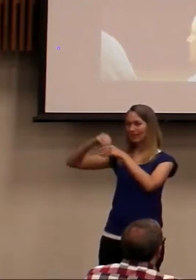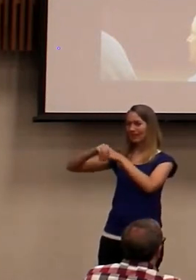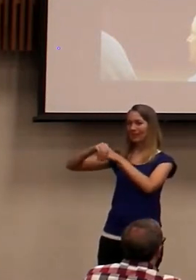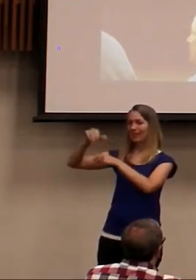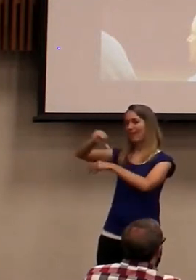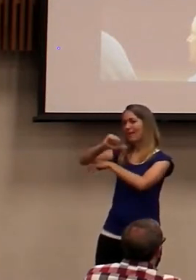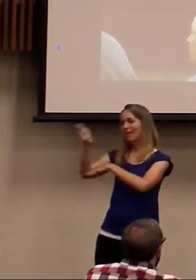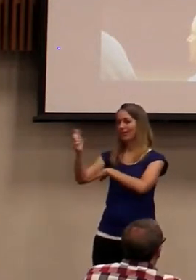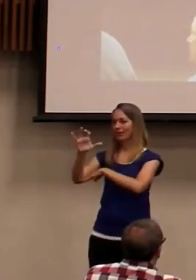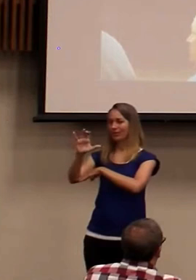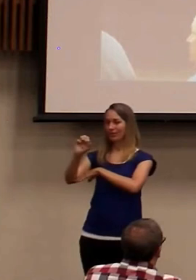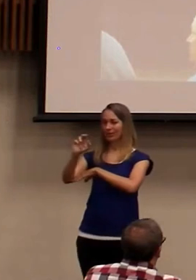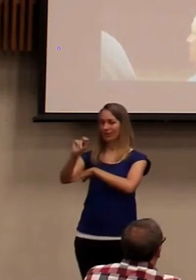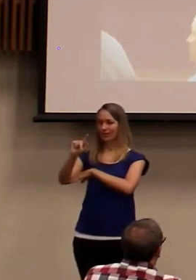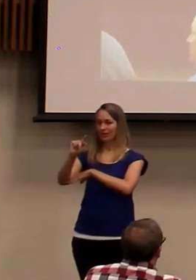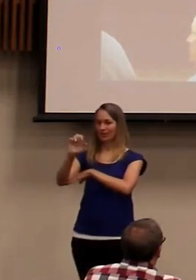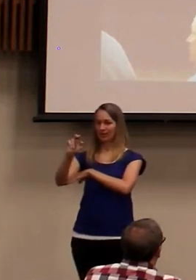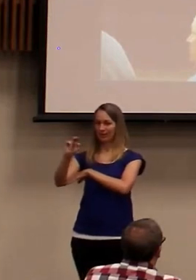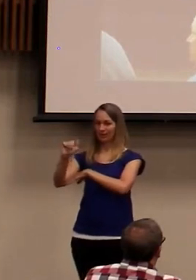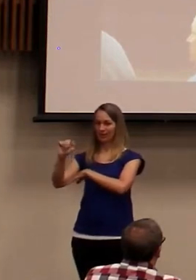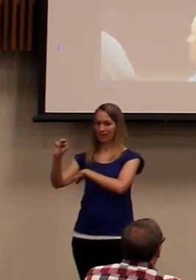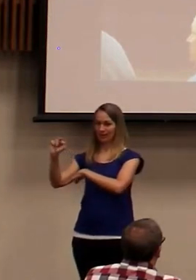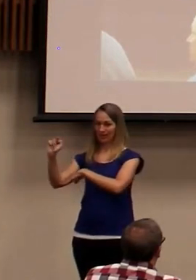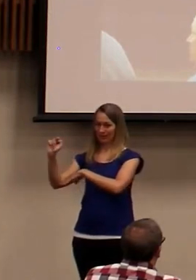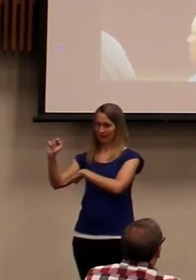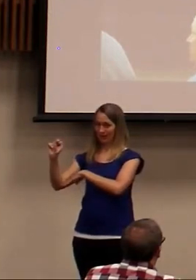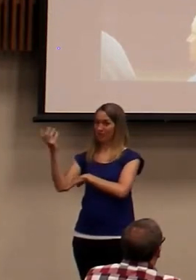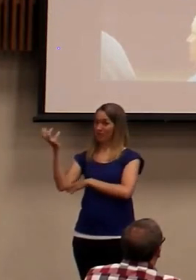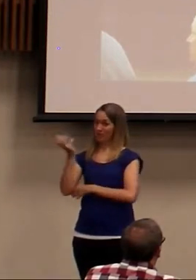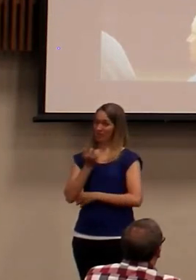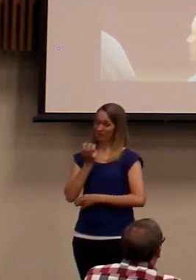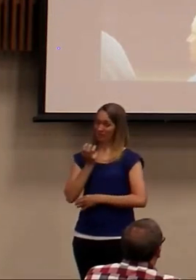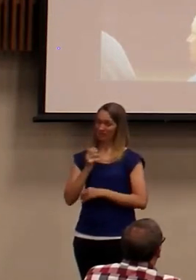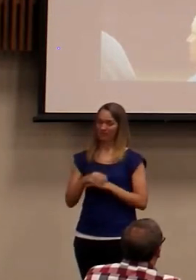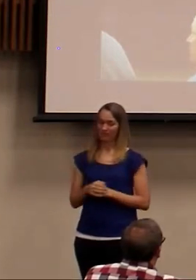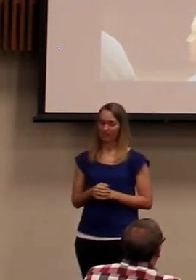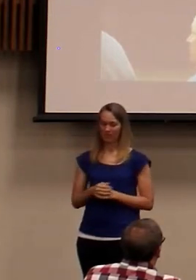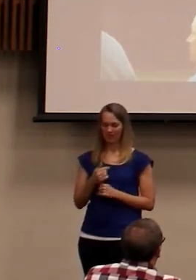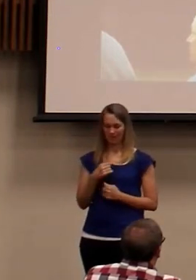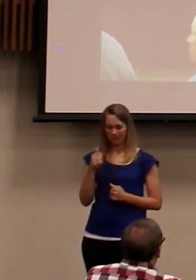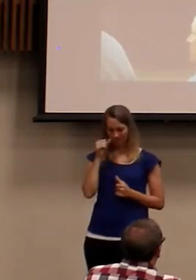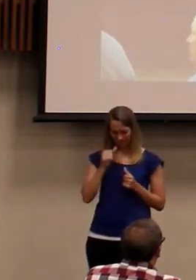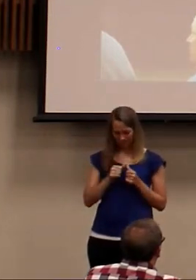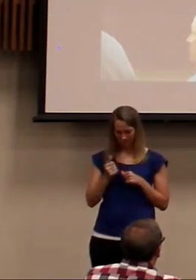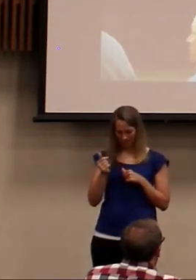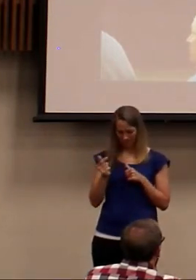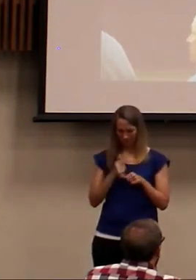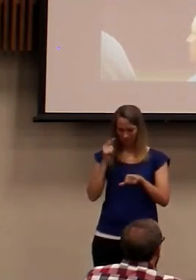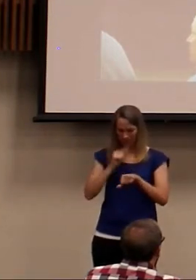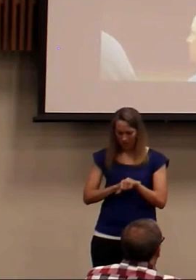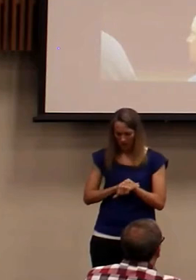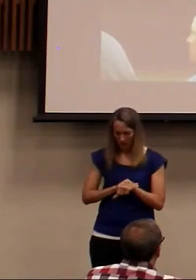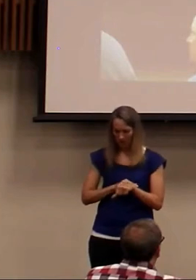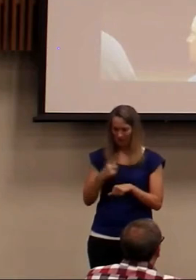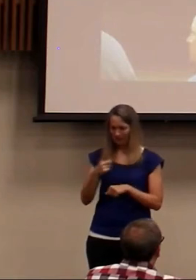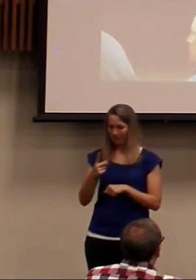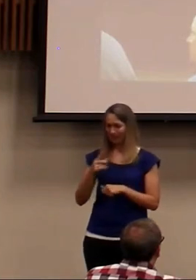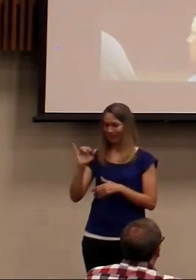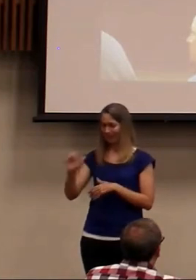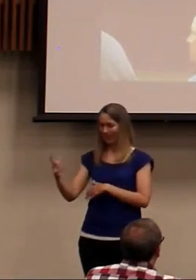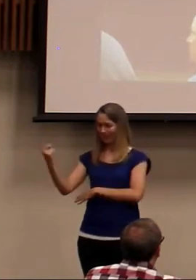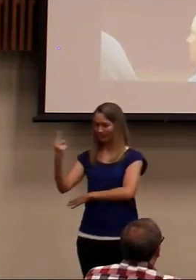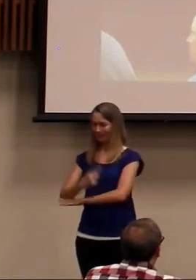awesome when we came to chapel together. But I think back to that first time. Something that was said that day touched me so